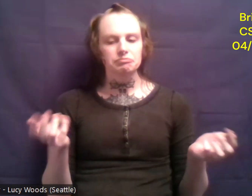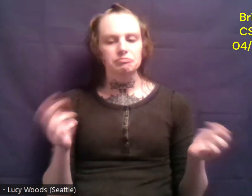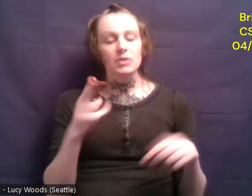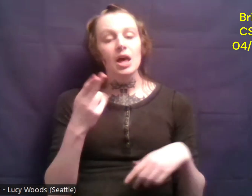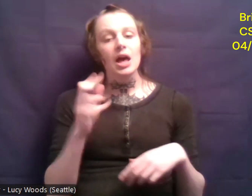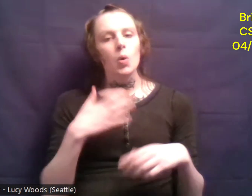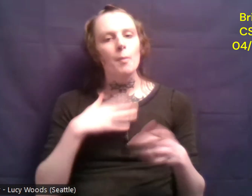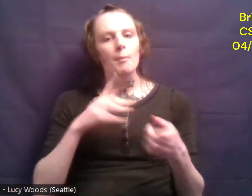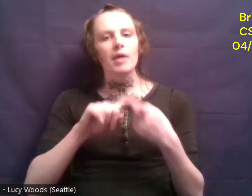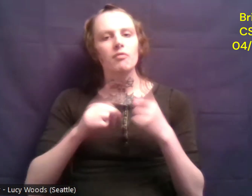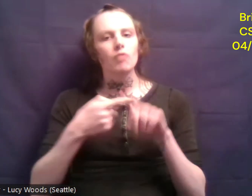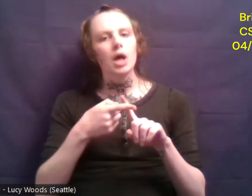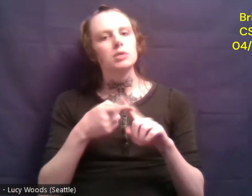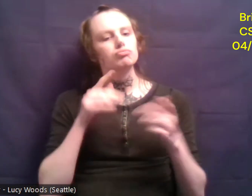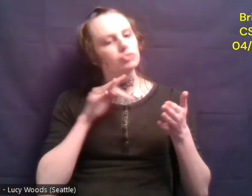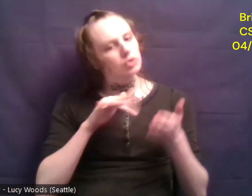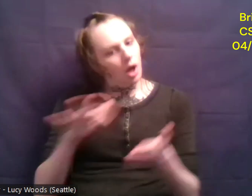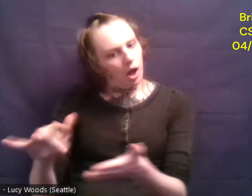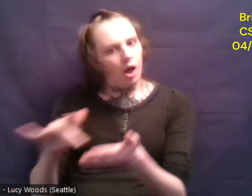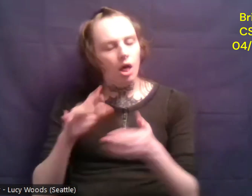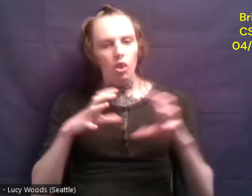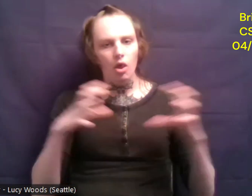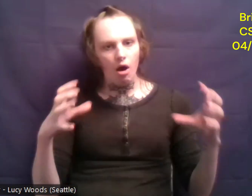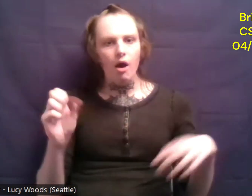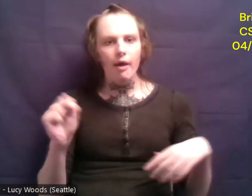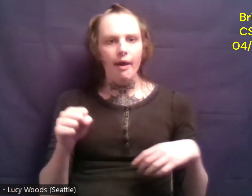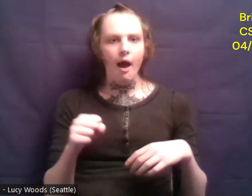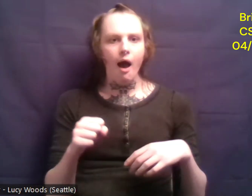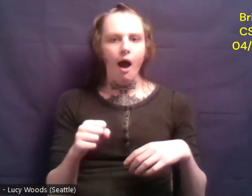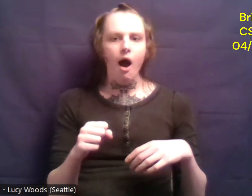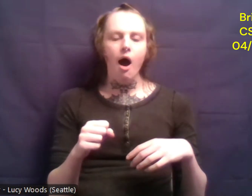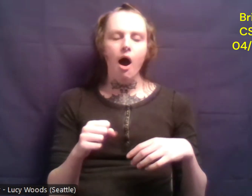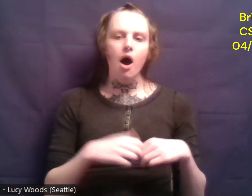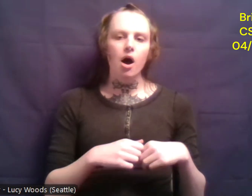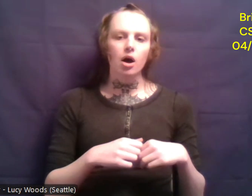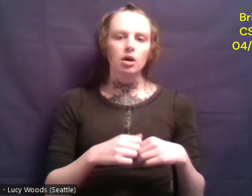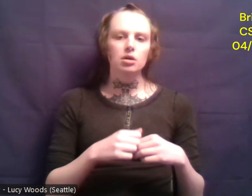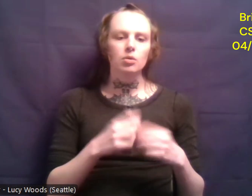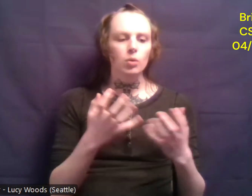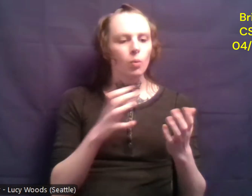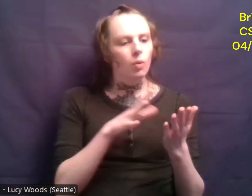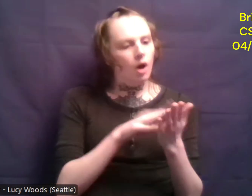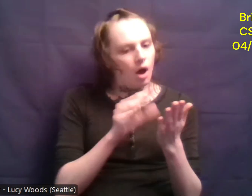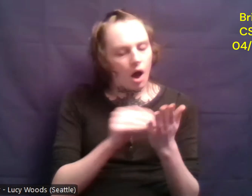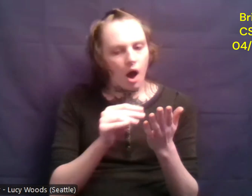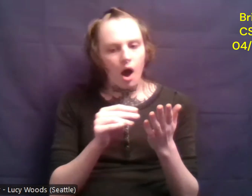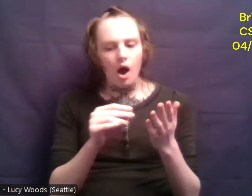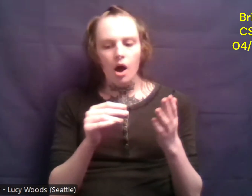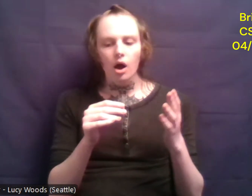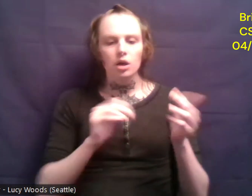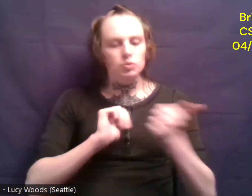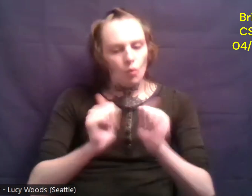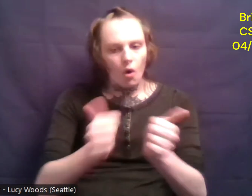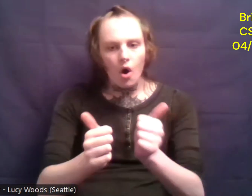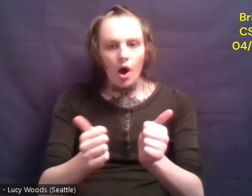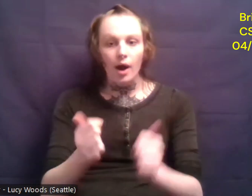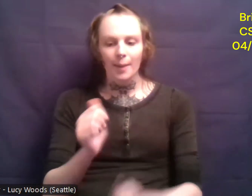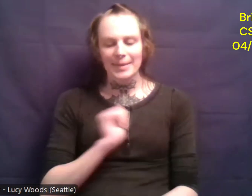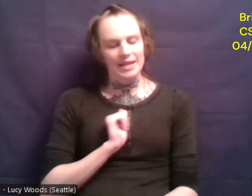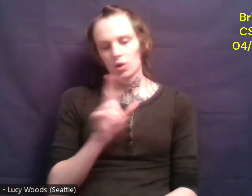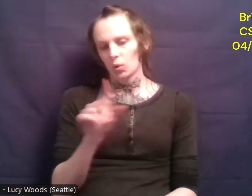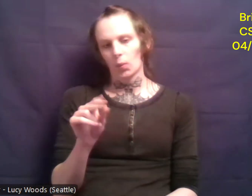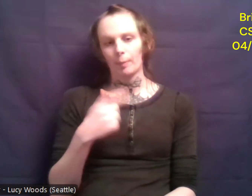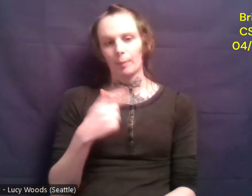and like athletic. I was not. I was not coordinated, but I did do sports.